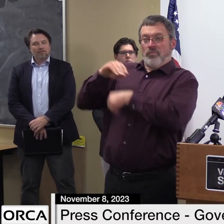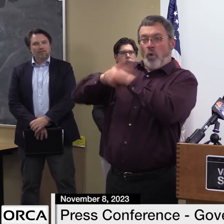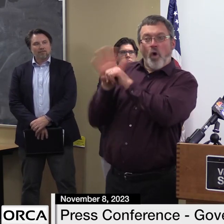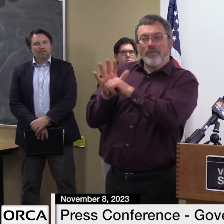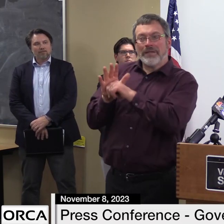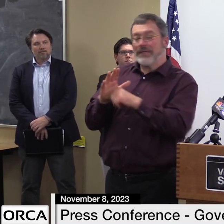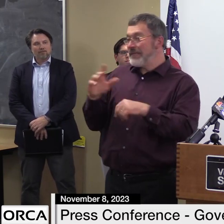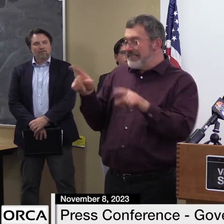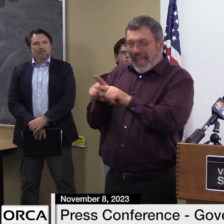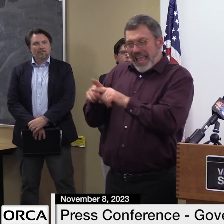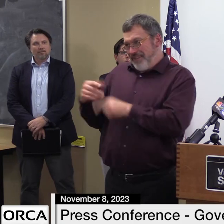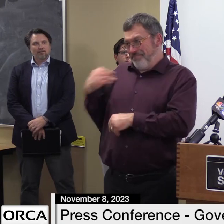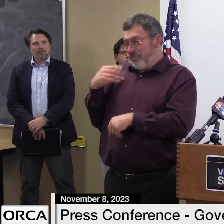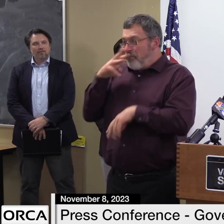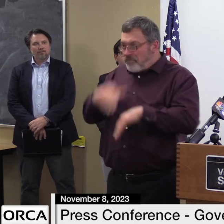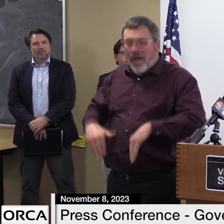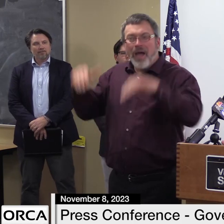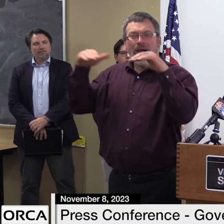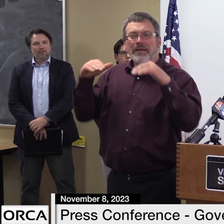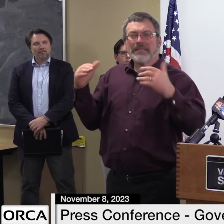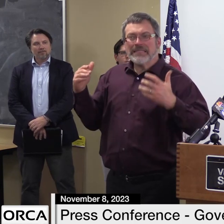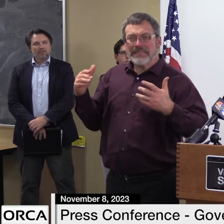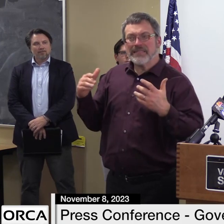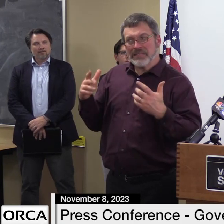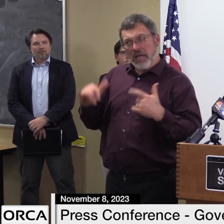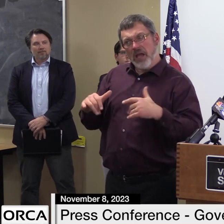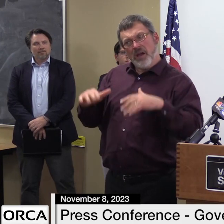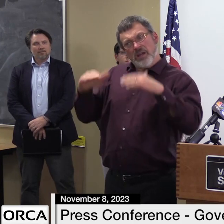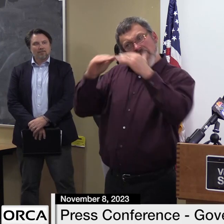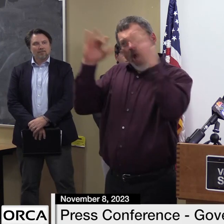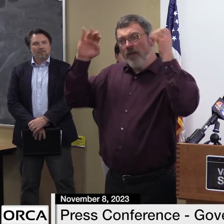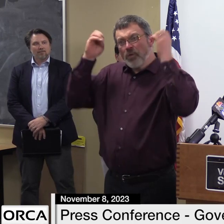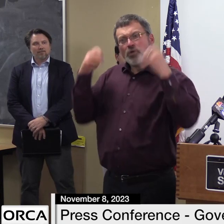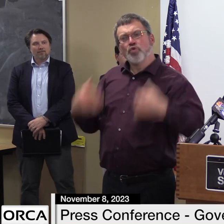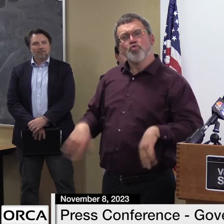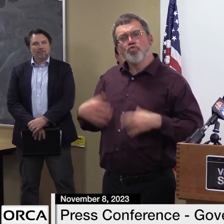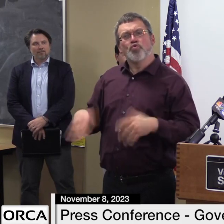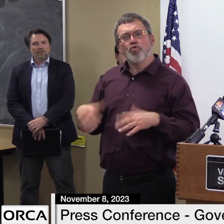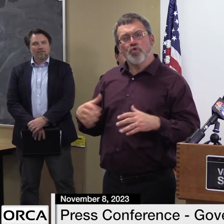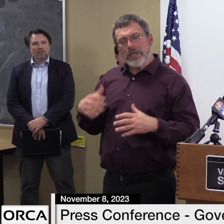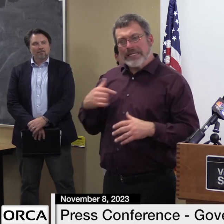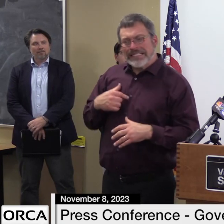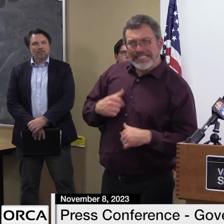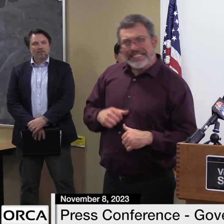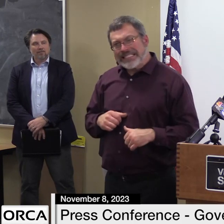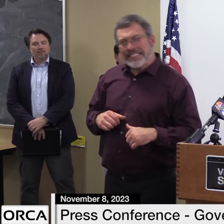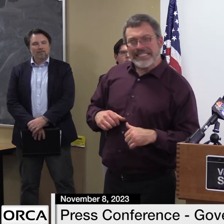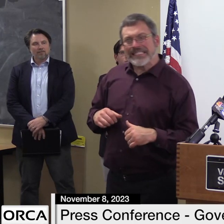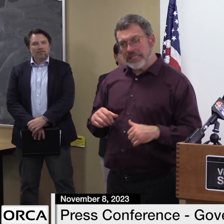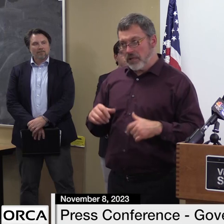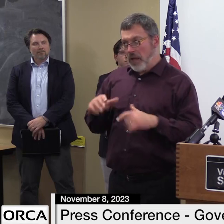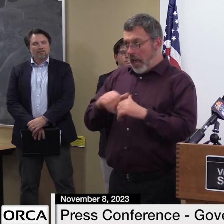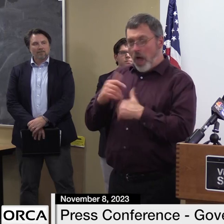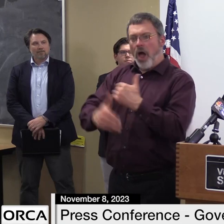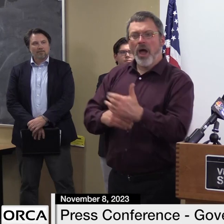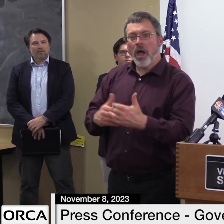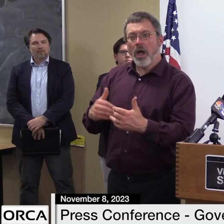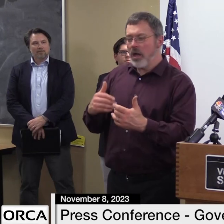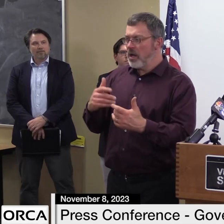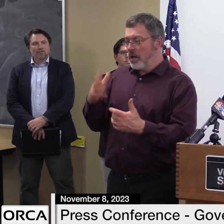July, with the state of emergency, you have to introduce measures that make people uncomfortable. And it makes some of our